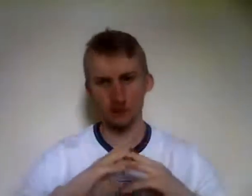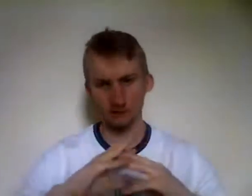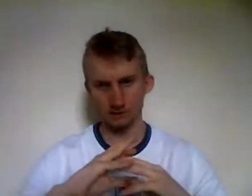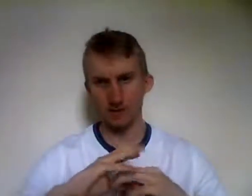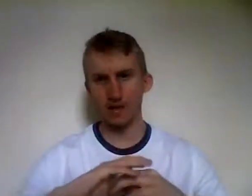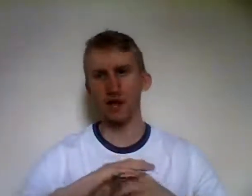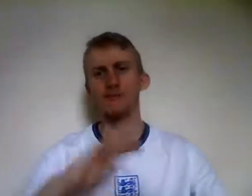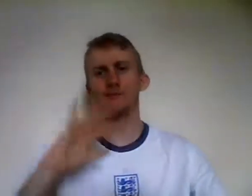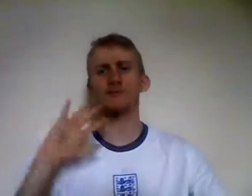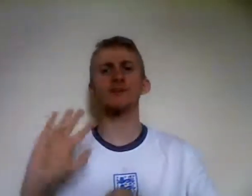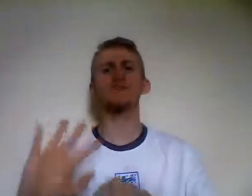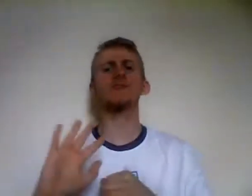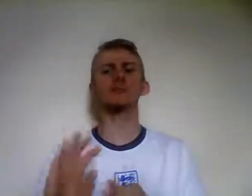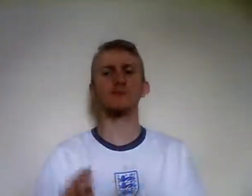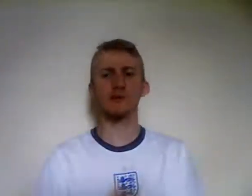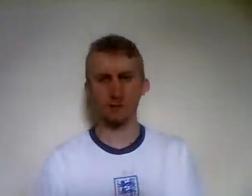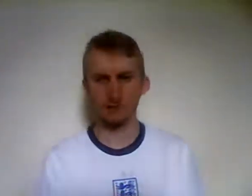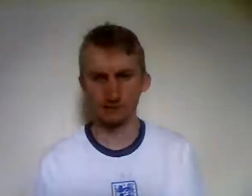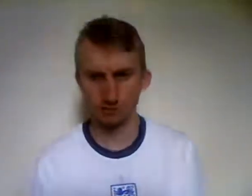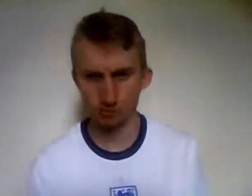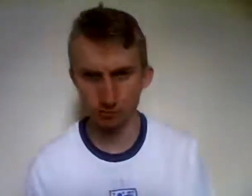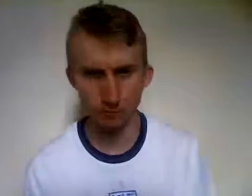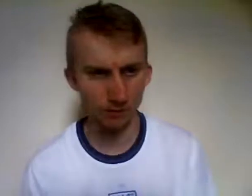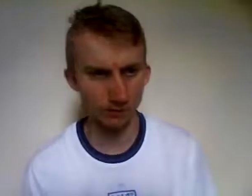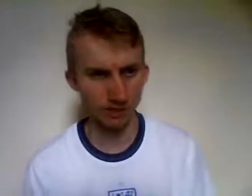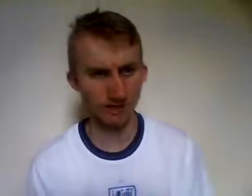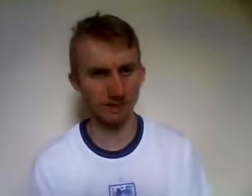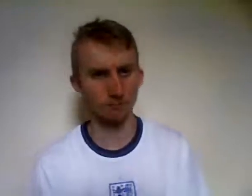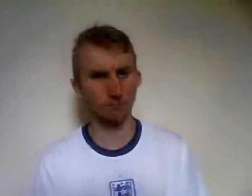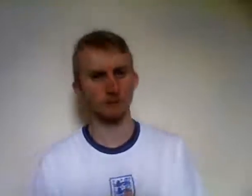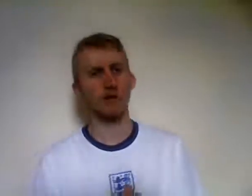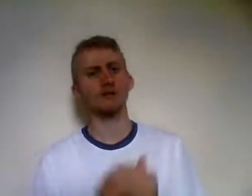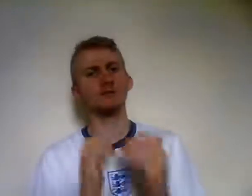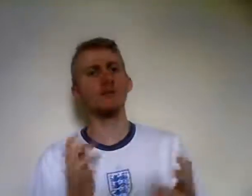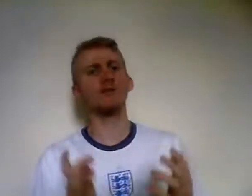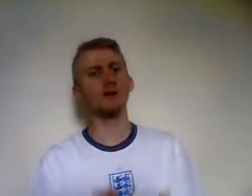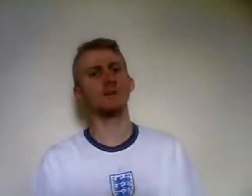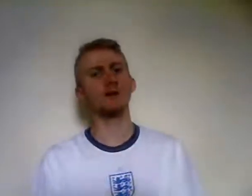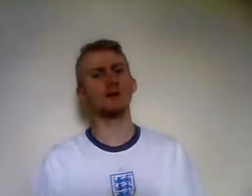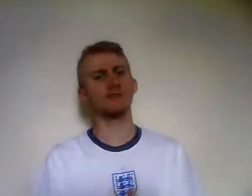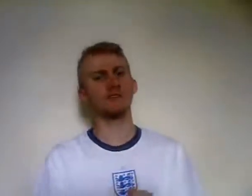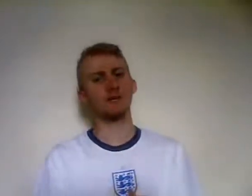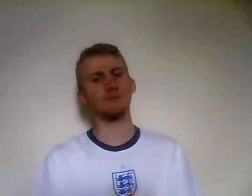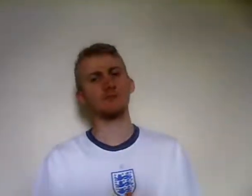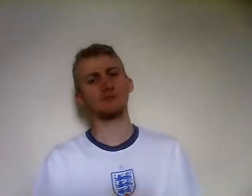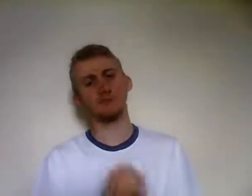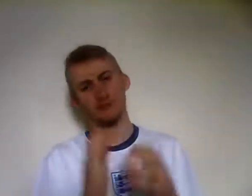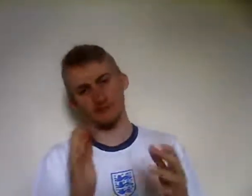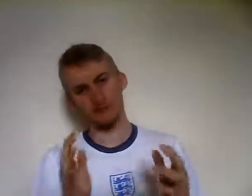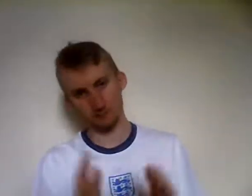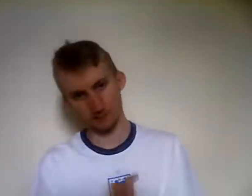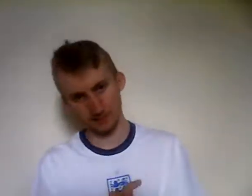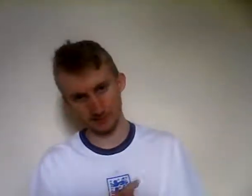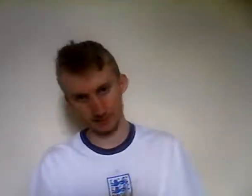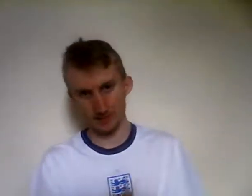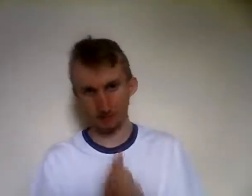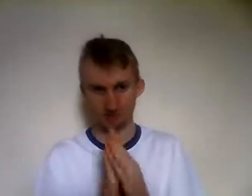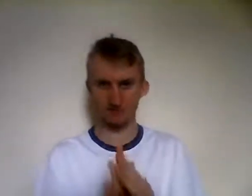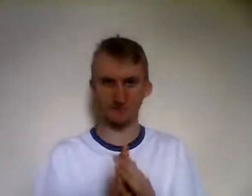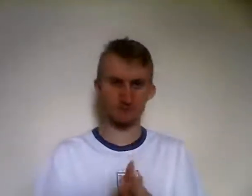cards. However, 5 straight wins through March and April saw the club climb the table to 17th place and beat